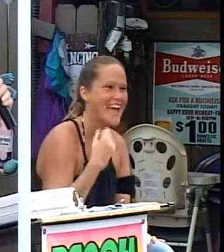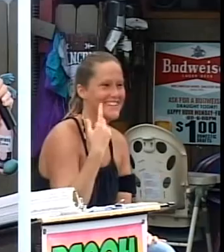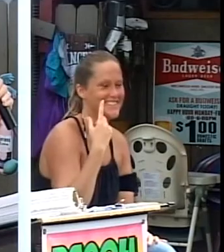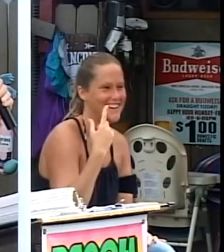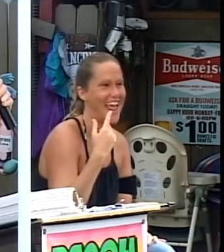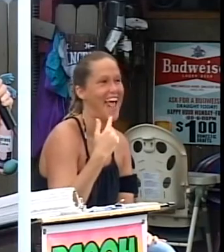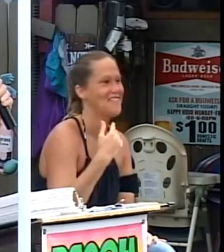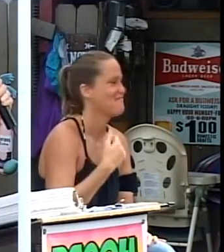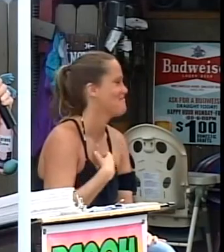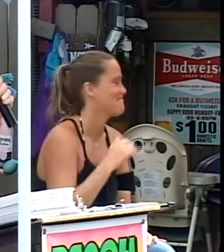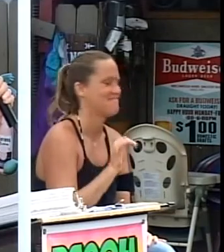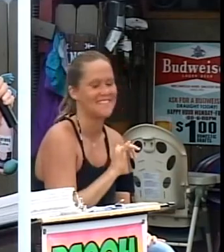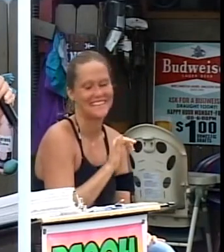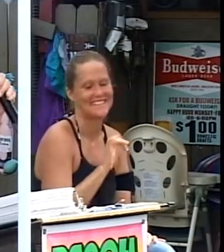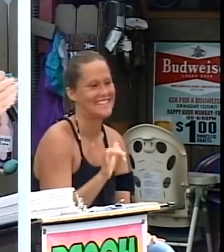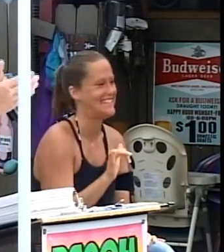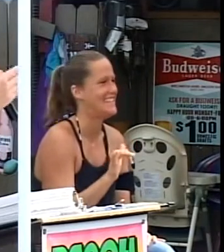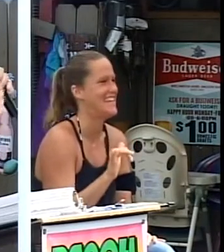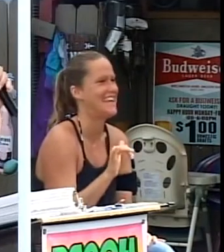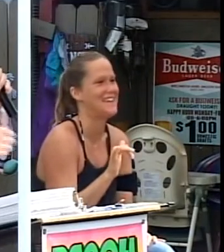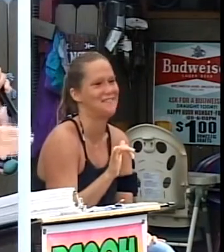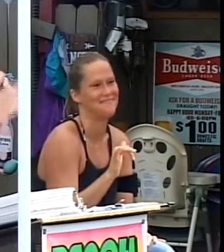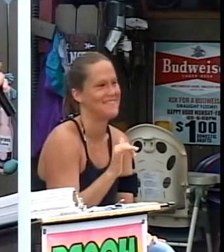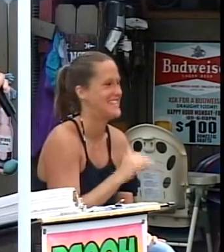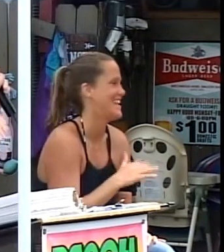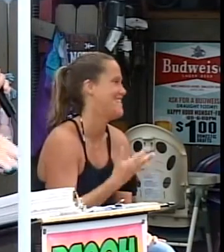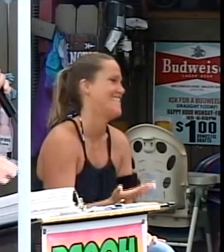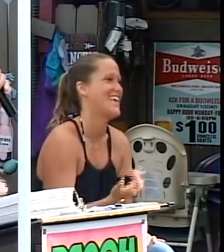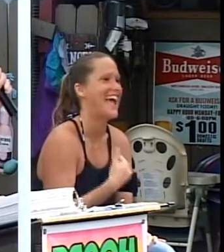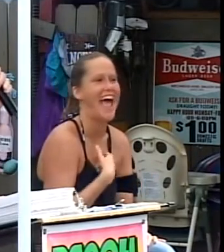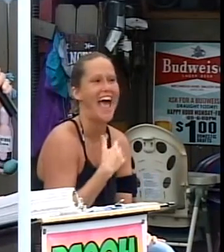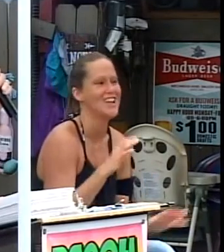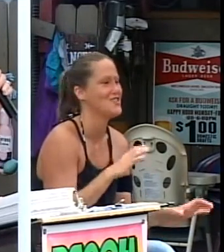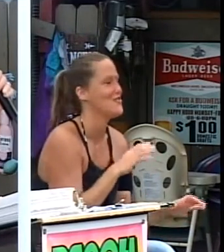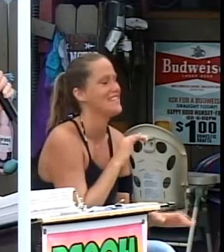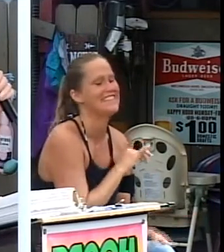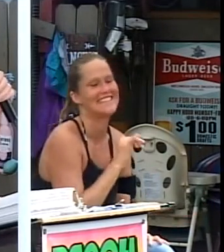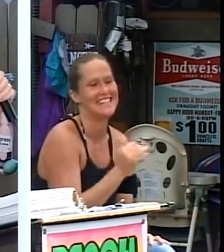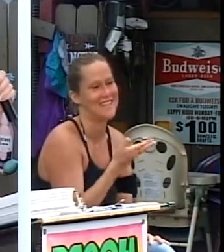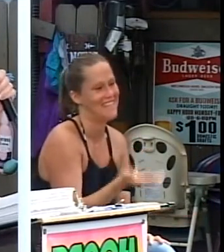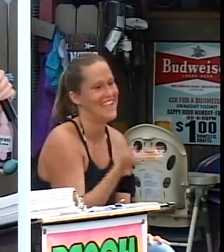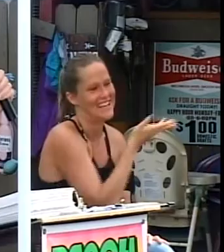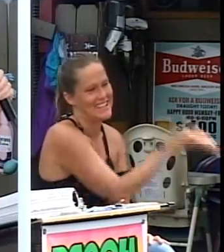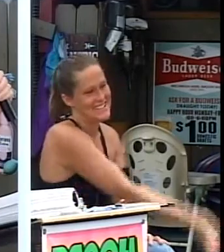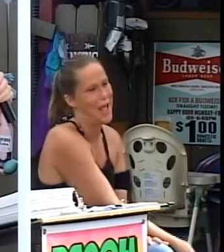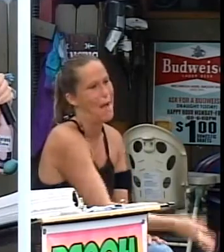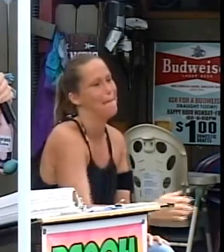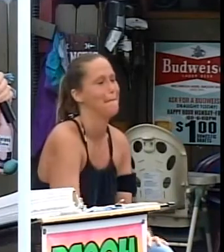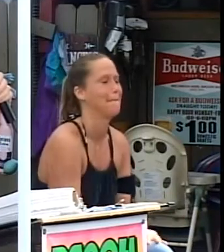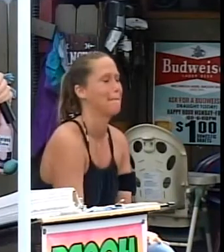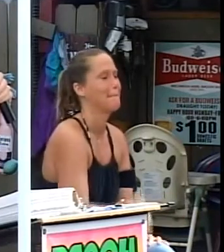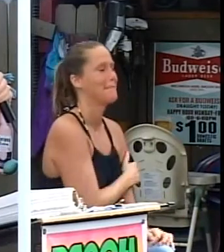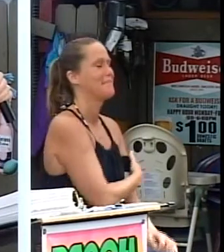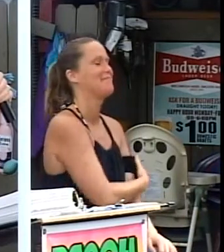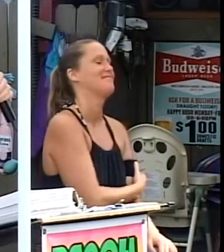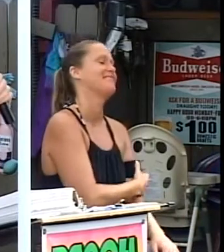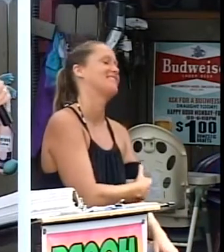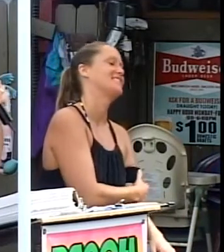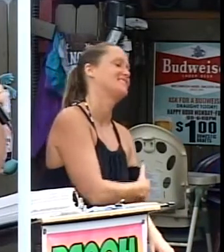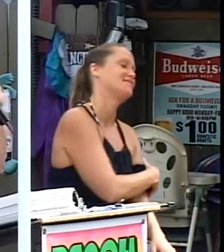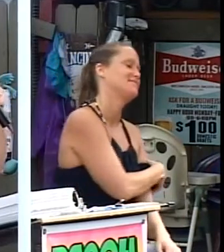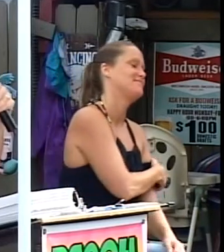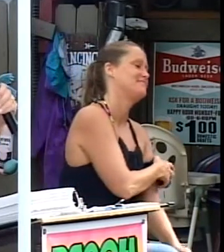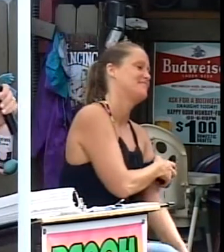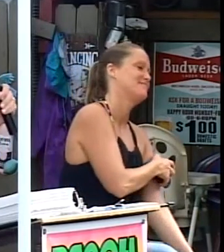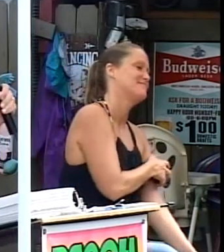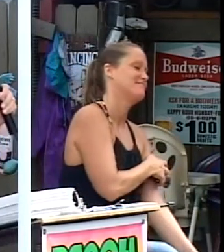system. And I've found, especially in the last few months here, disappointments with people. And I